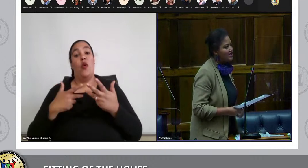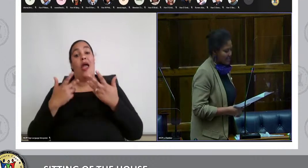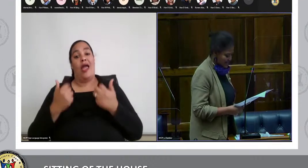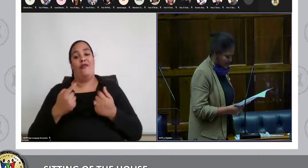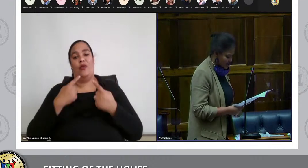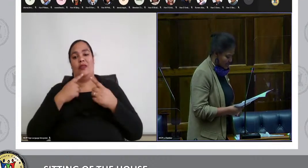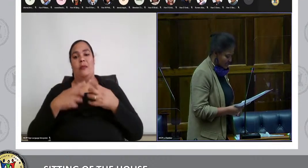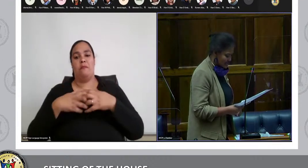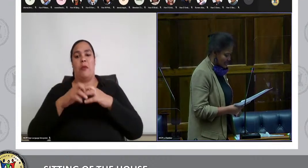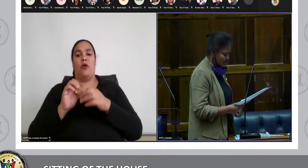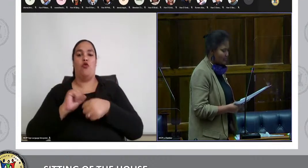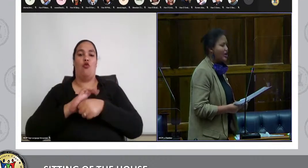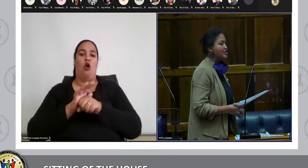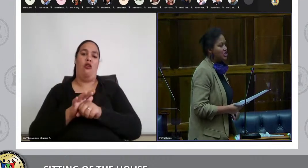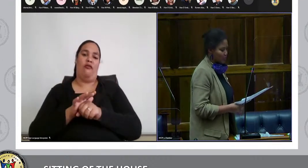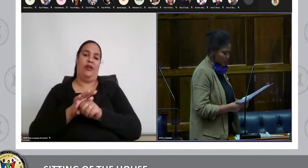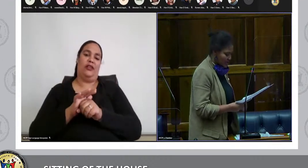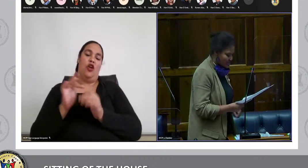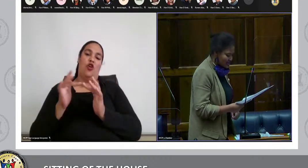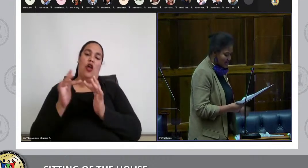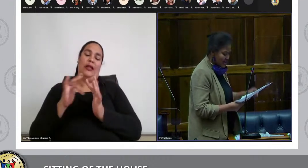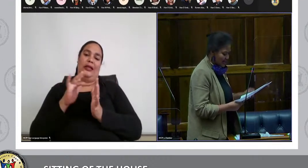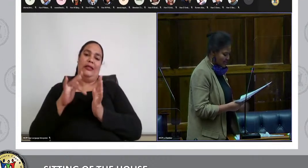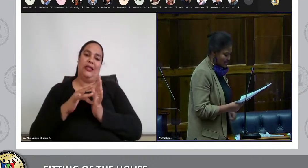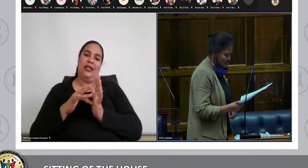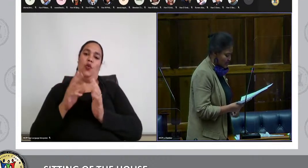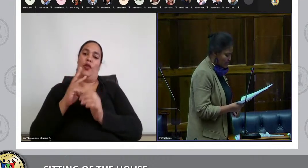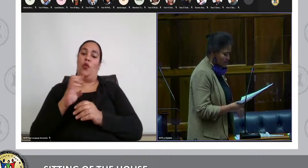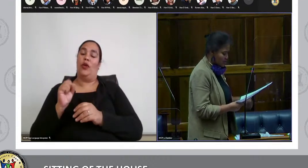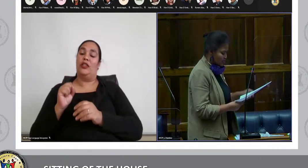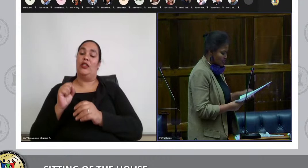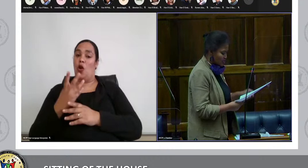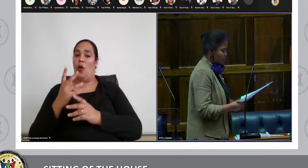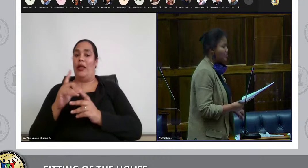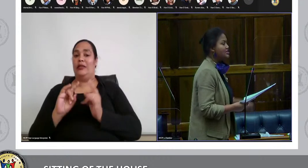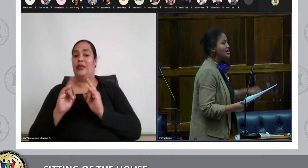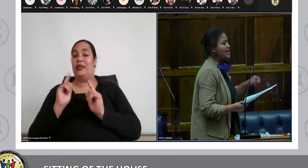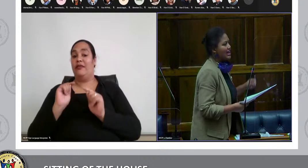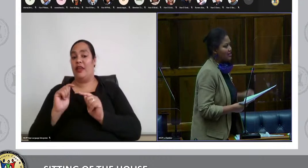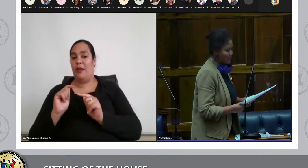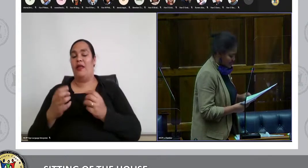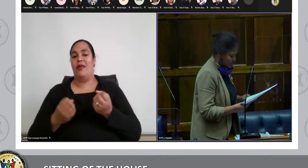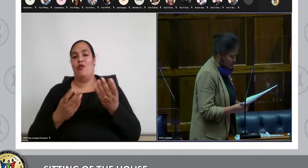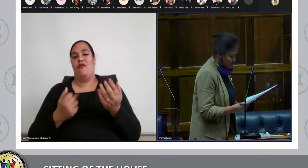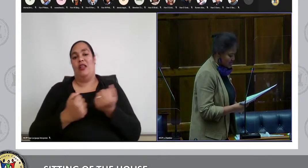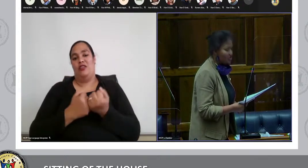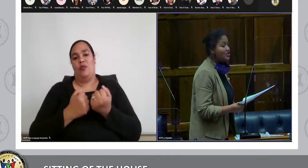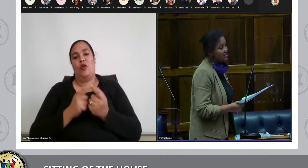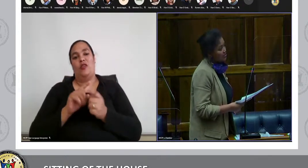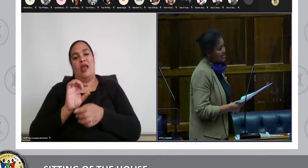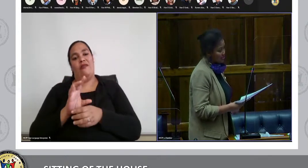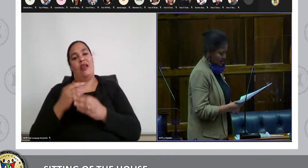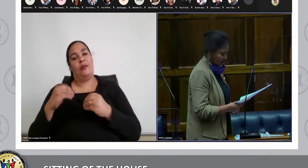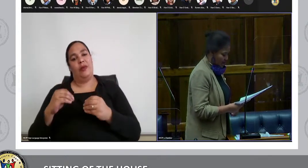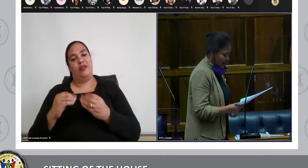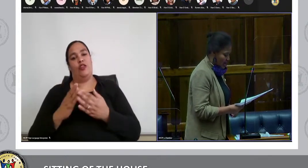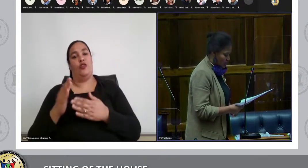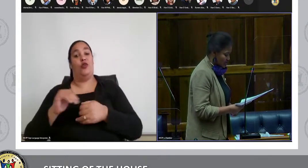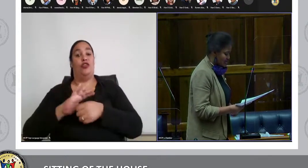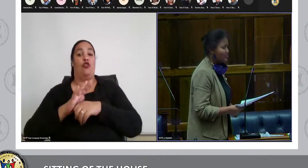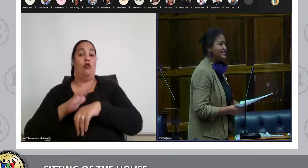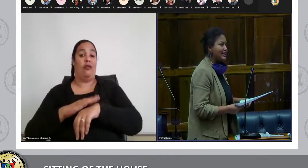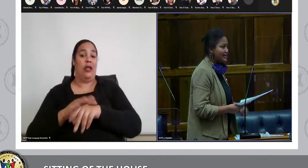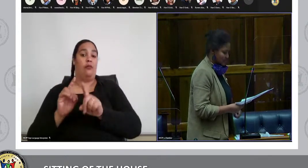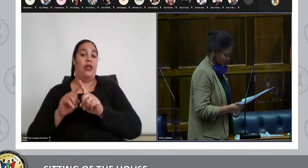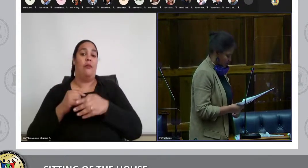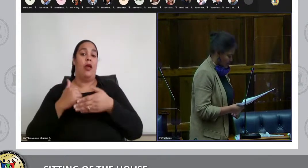up a COVID-19 content center in partnership with Wesgro and the City of Cape Town, which provides support and advice to businesses during the pandemic and help